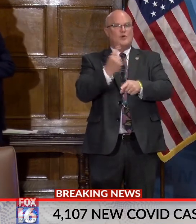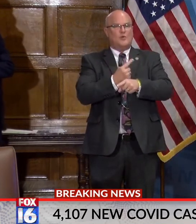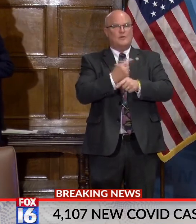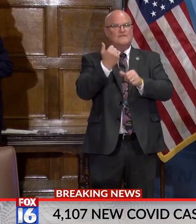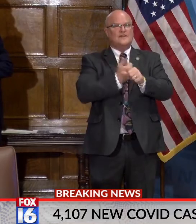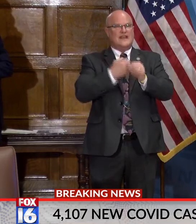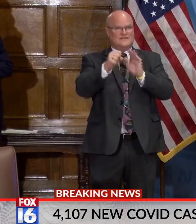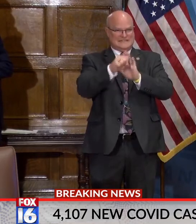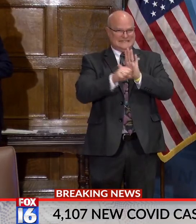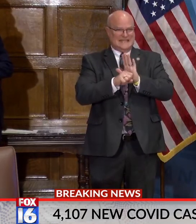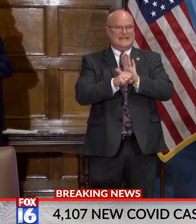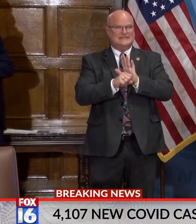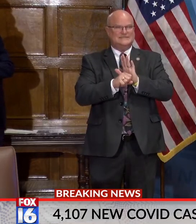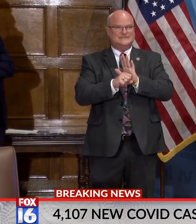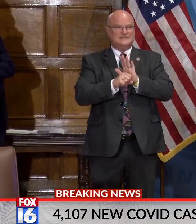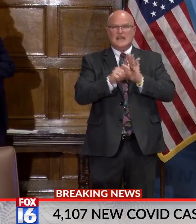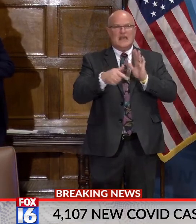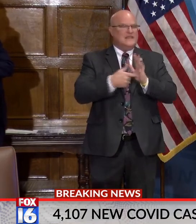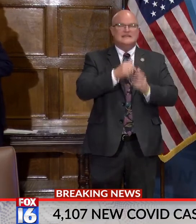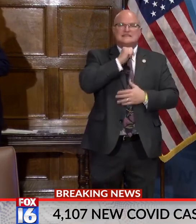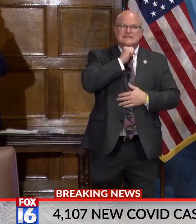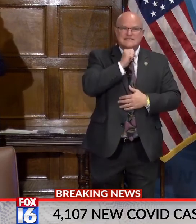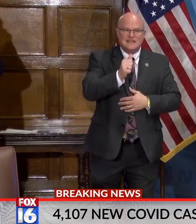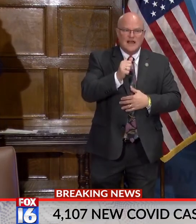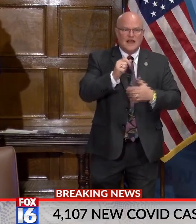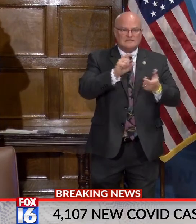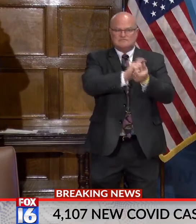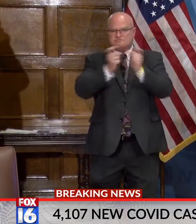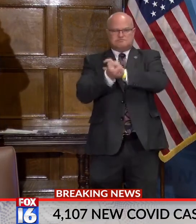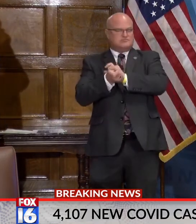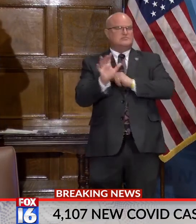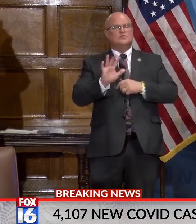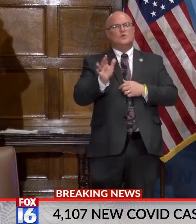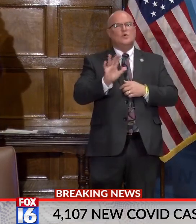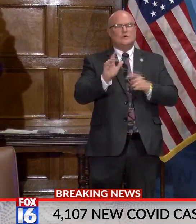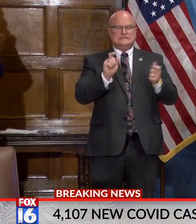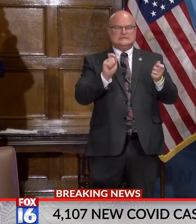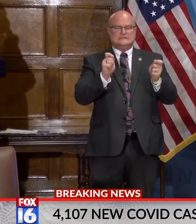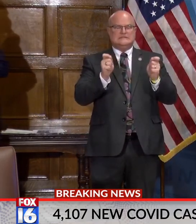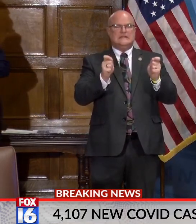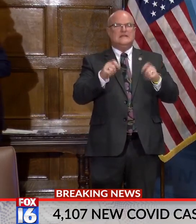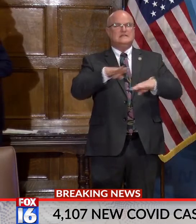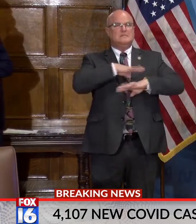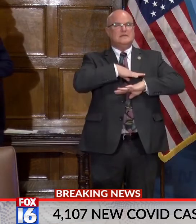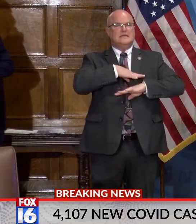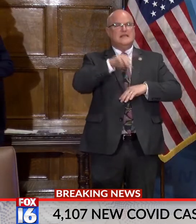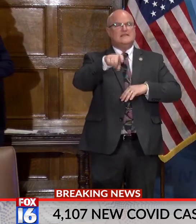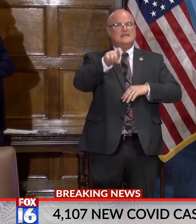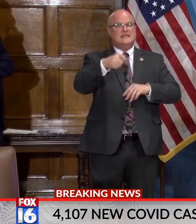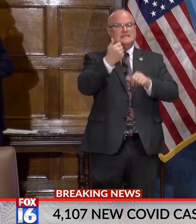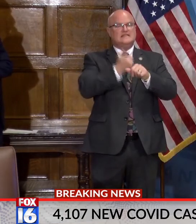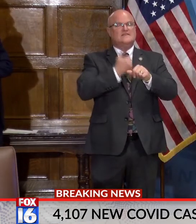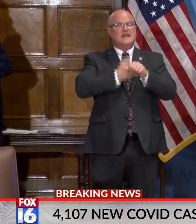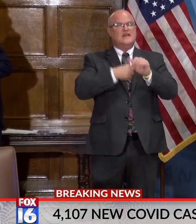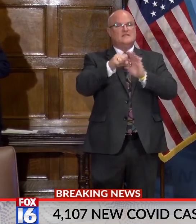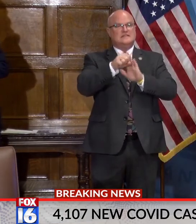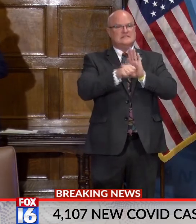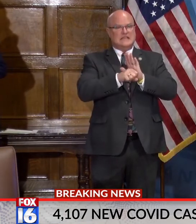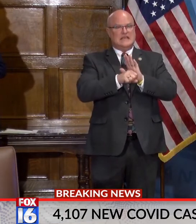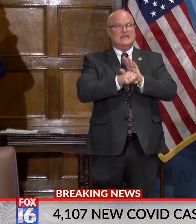each state. So this is not a deviation. It is a modification to meet the needs of the citizens of